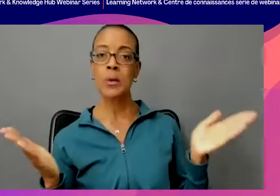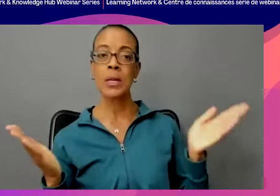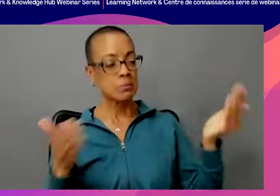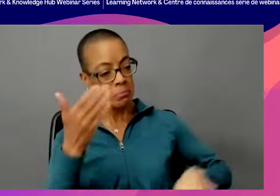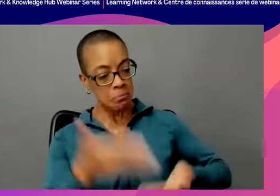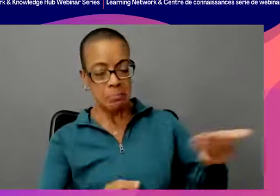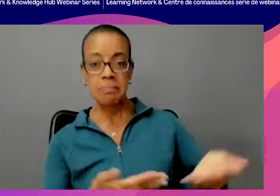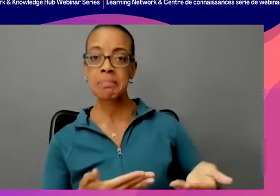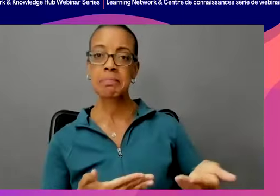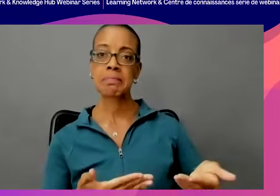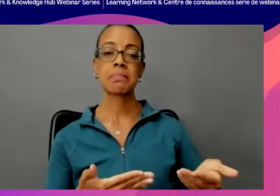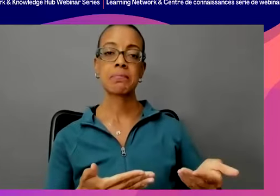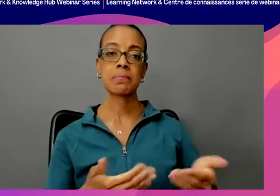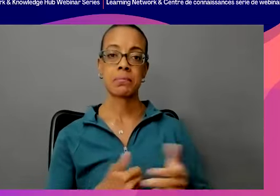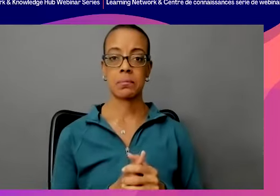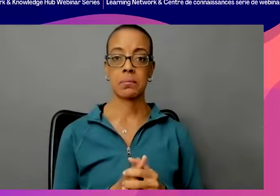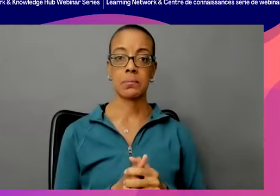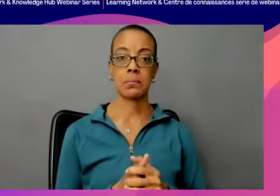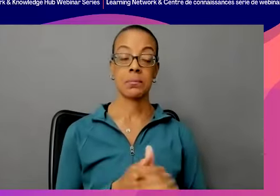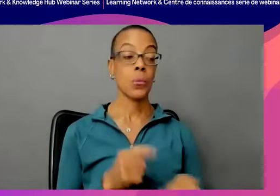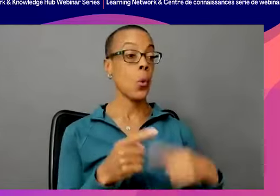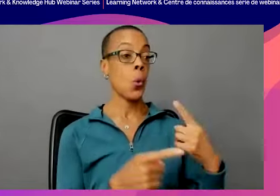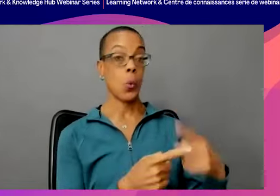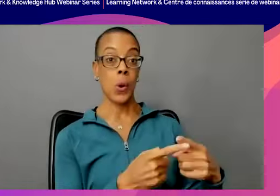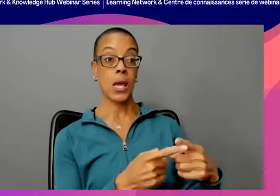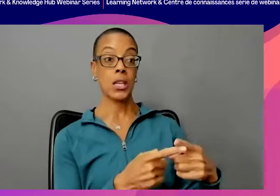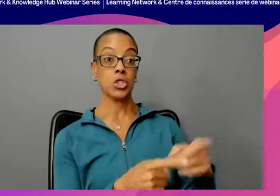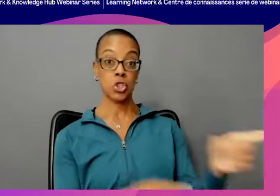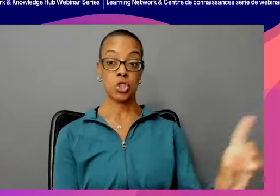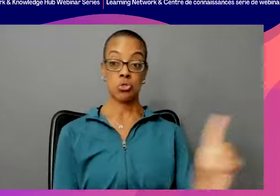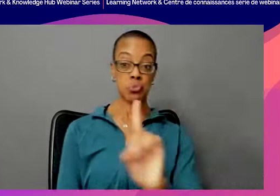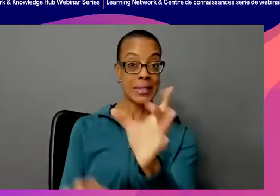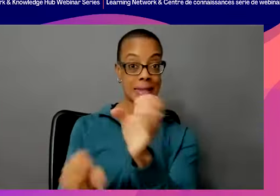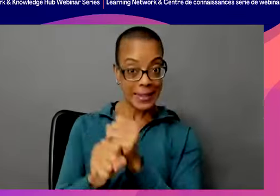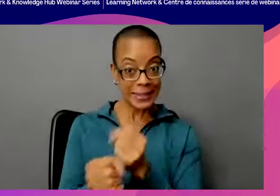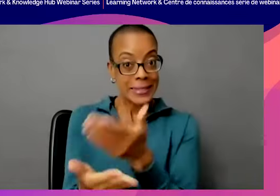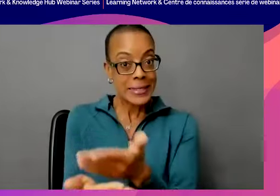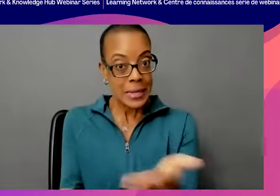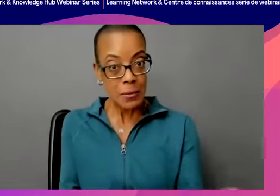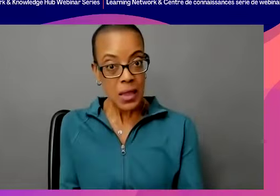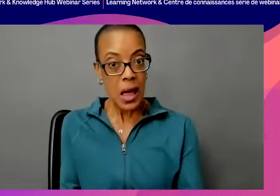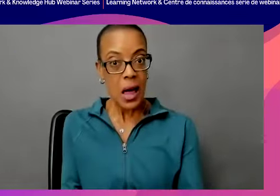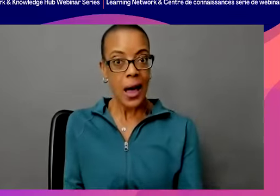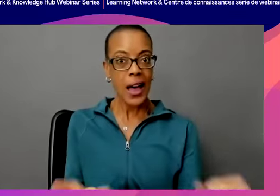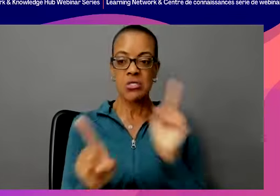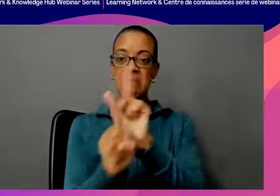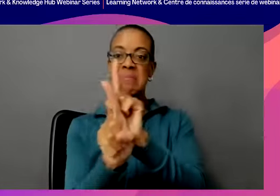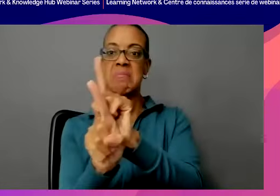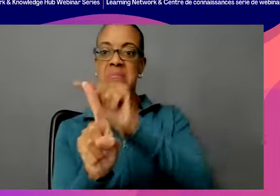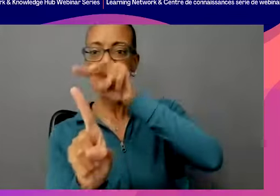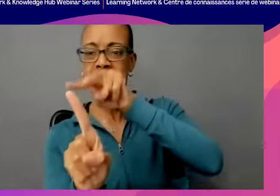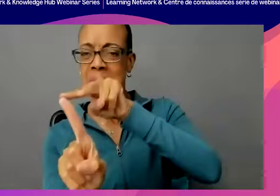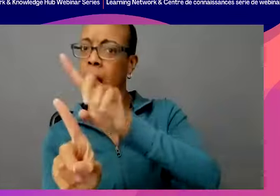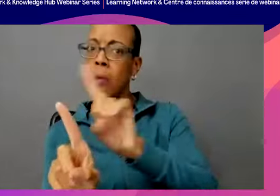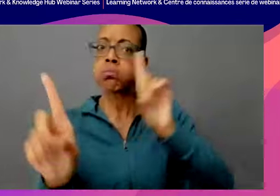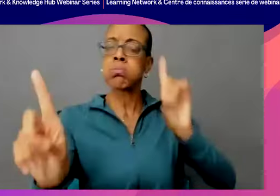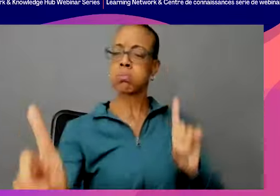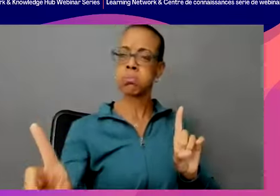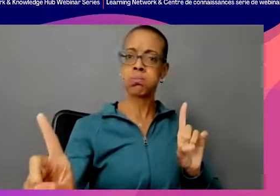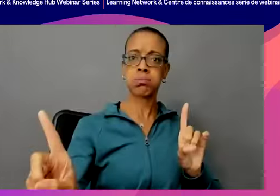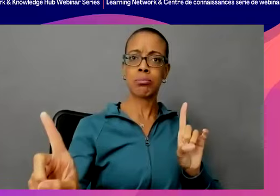and give her space when she's collecting the harm reduction supplies so she doesn't feel scrutinized or